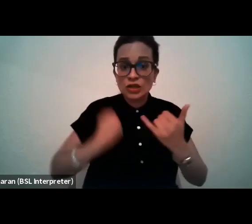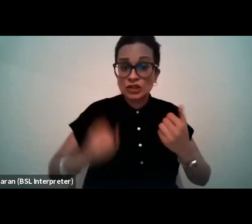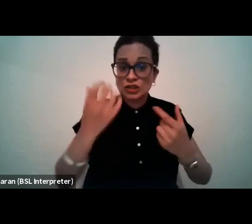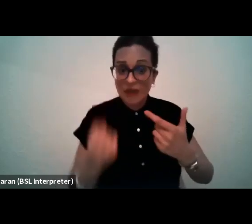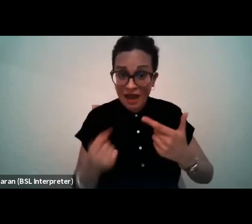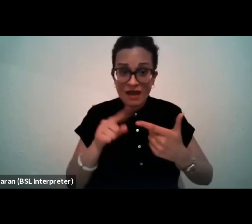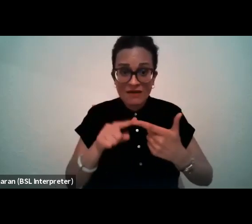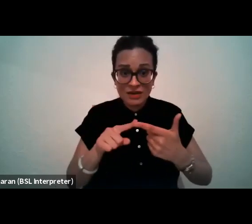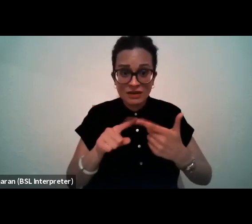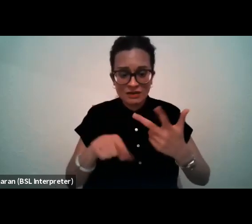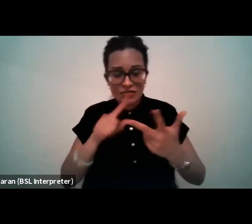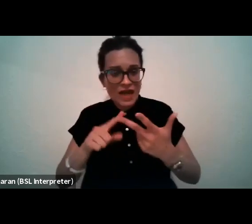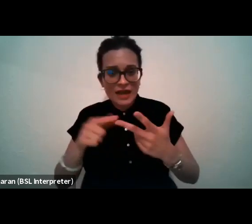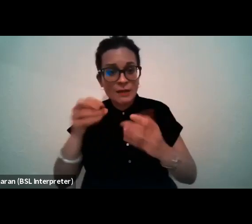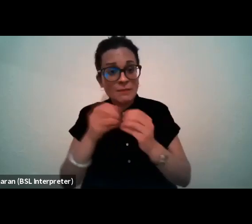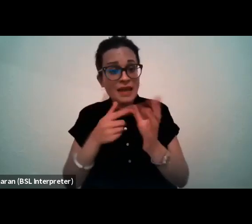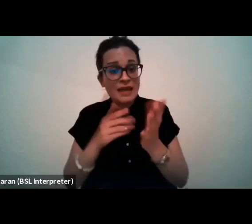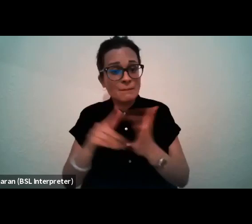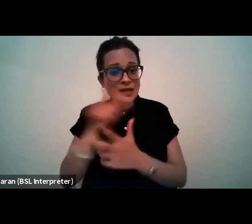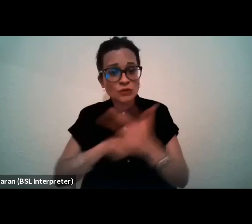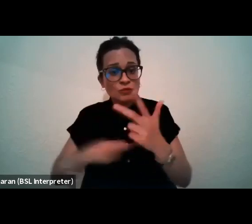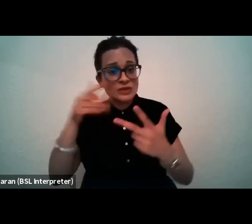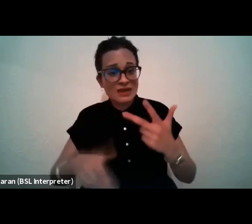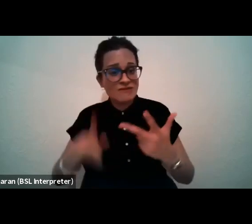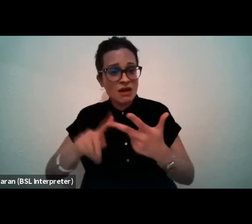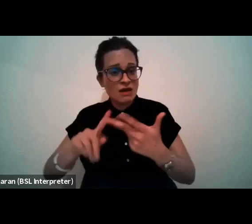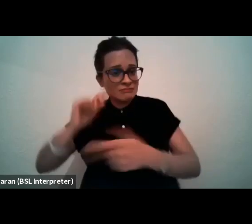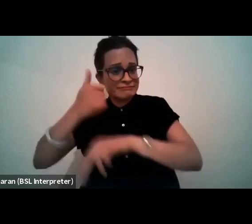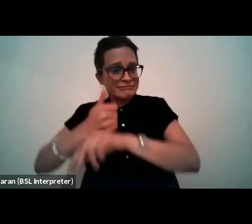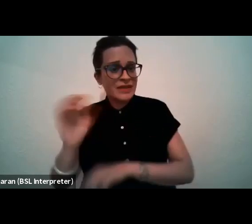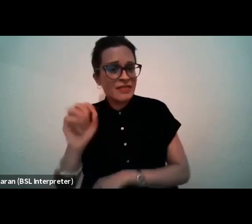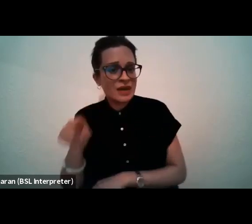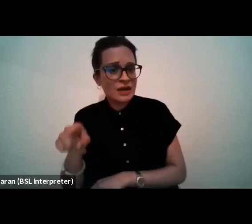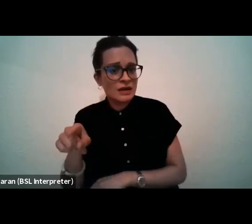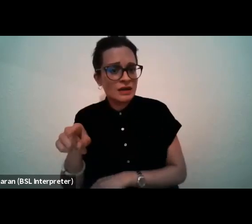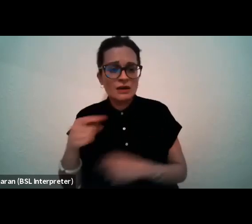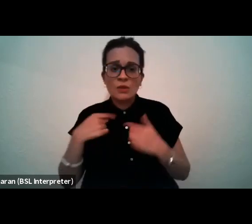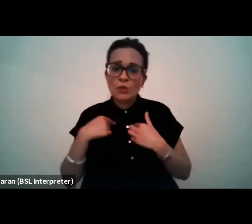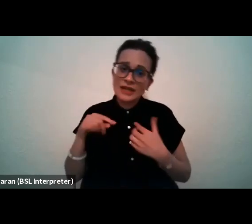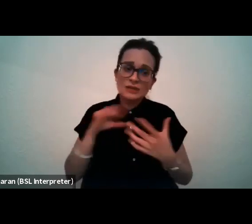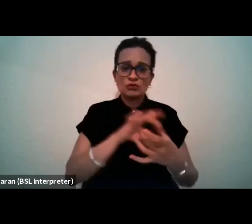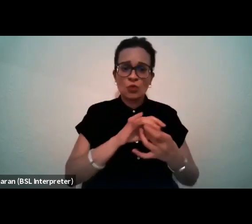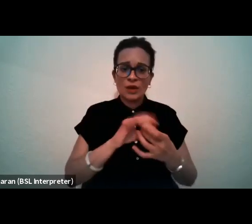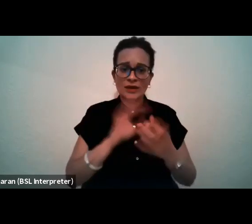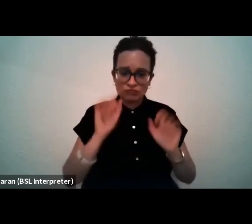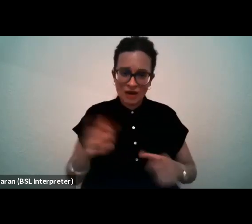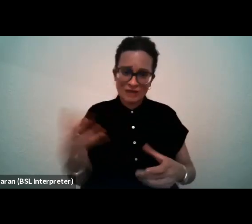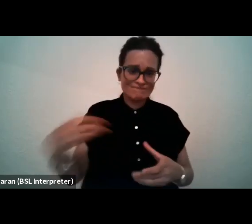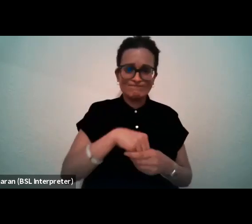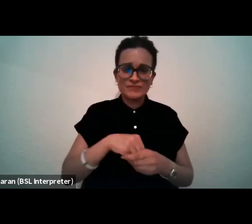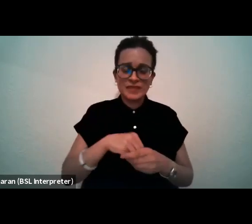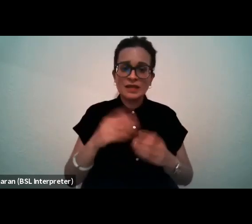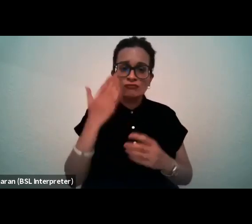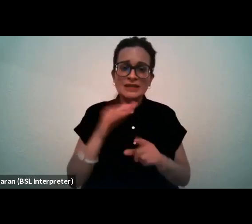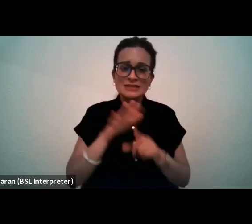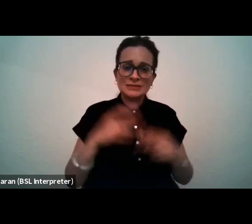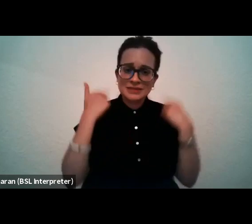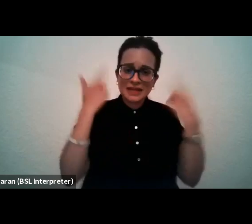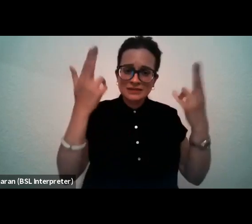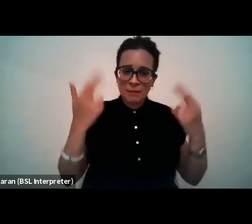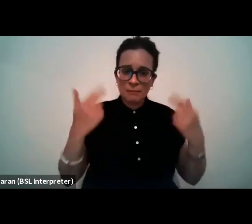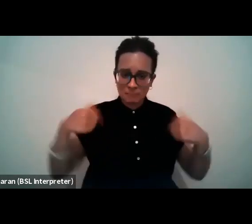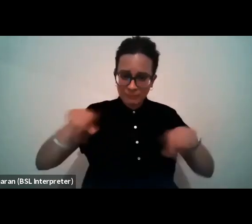people, and they haven't done that. And we've joined Stand Up to Racism in calling for an independent inquiry, and I think